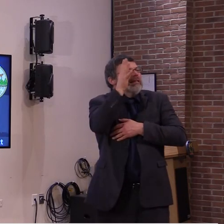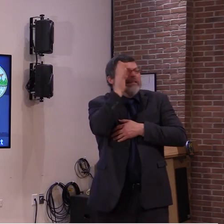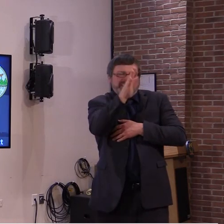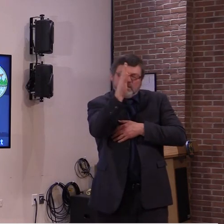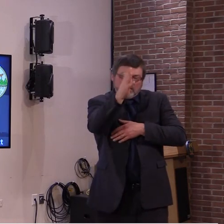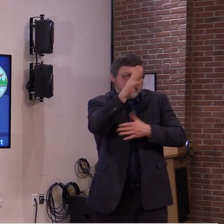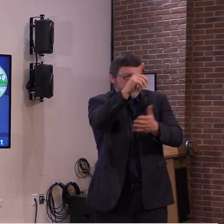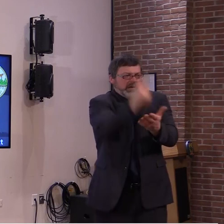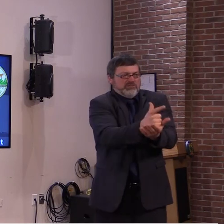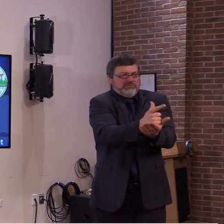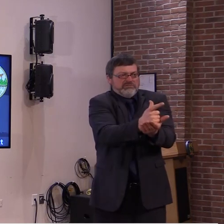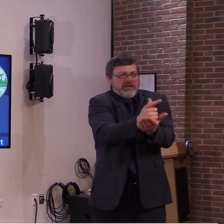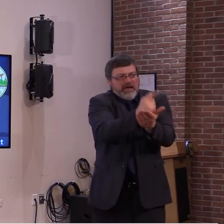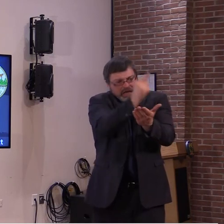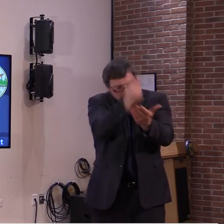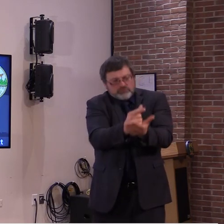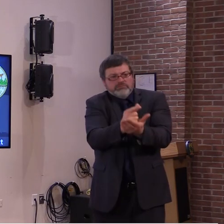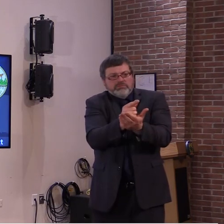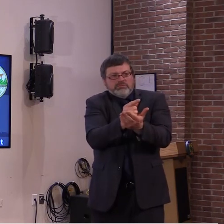already sent several weeks ago.